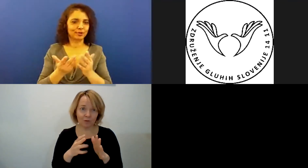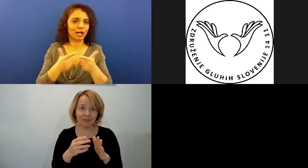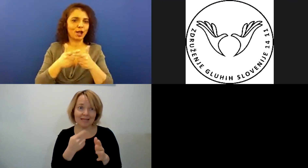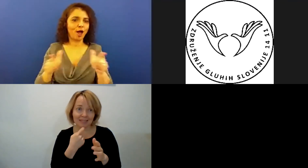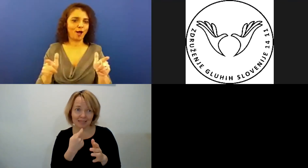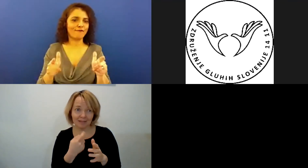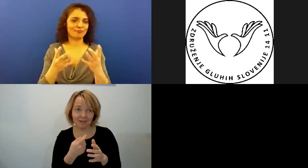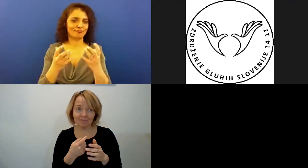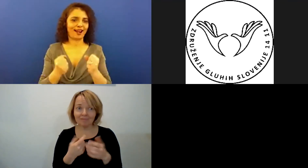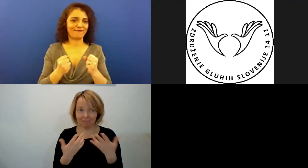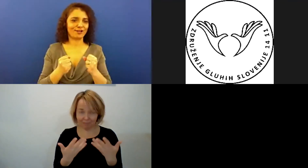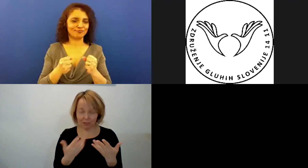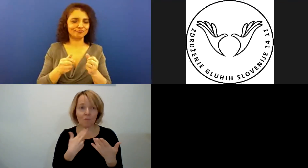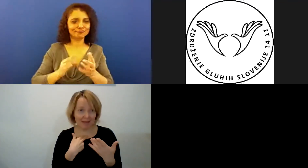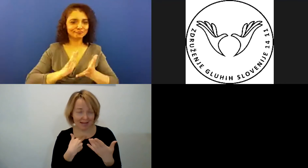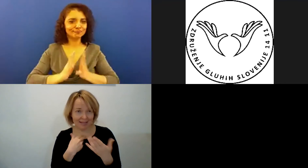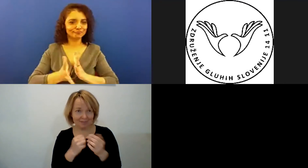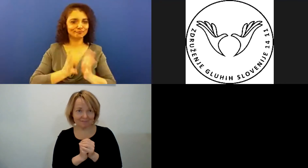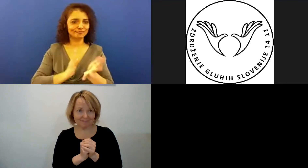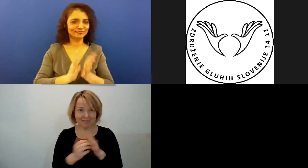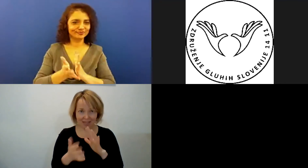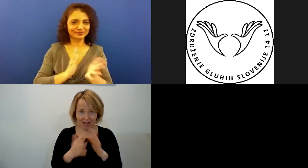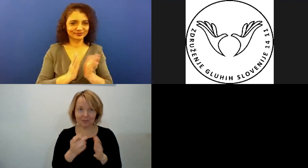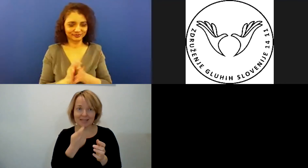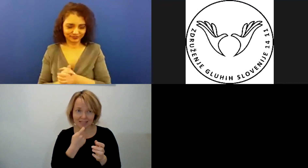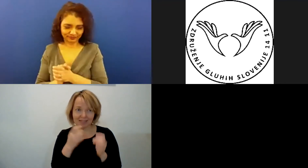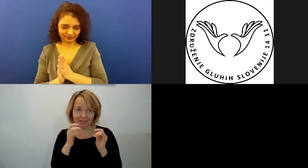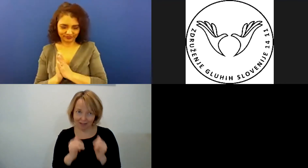But what we shared was our sign language.